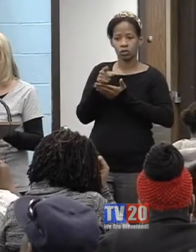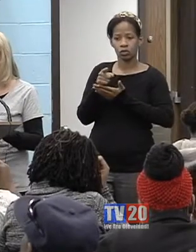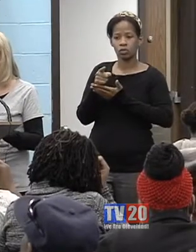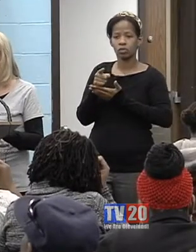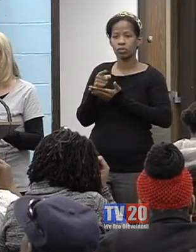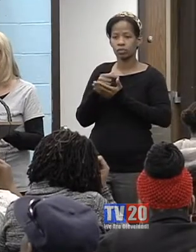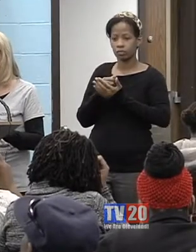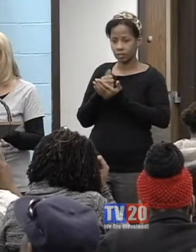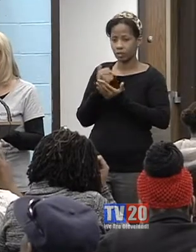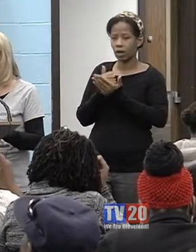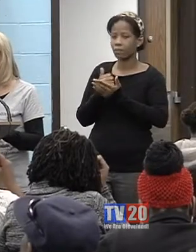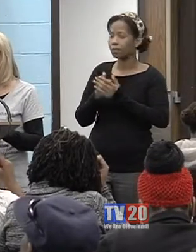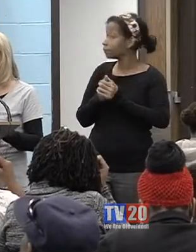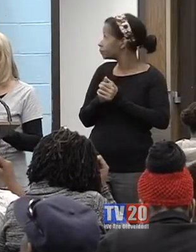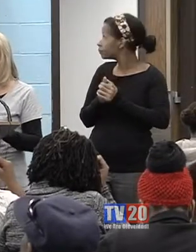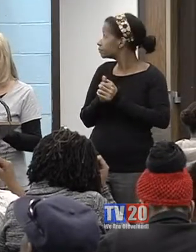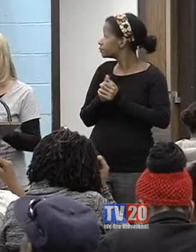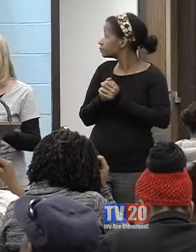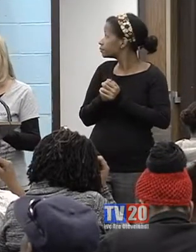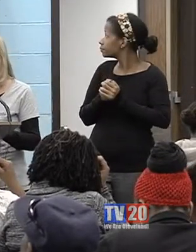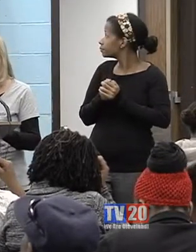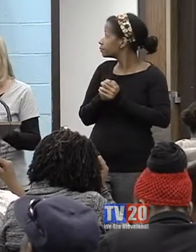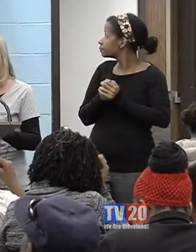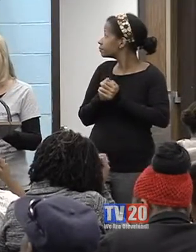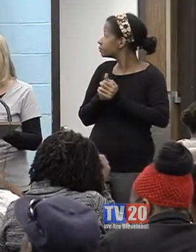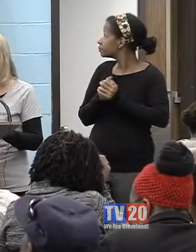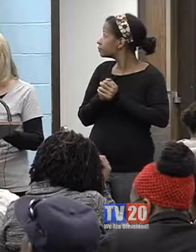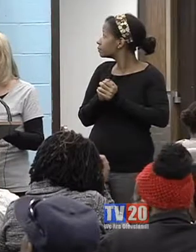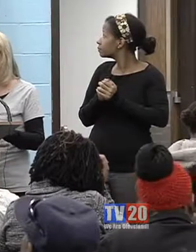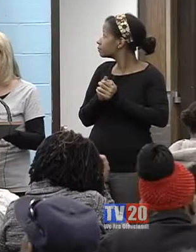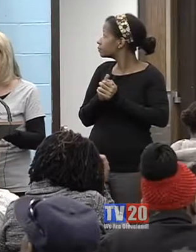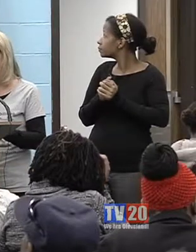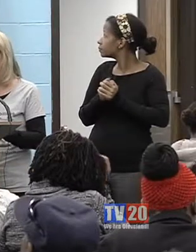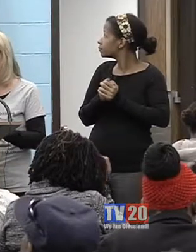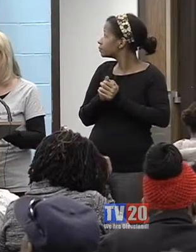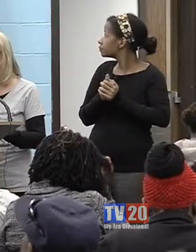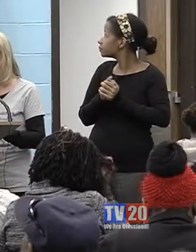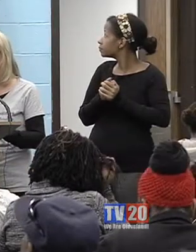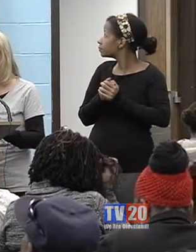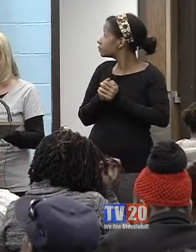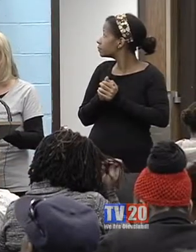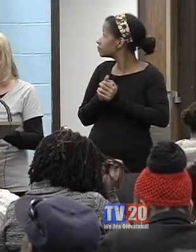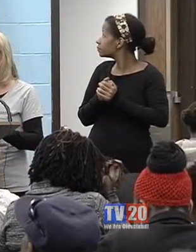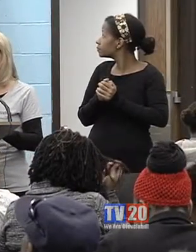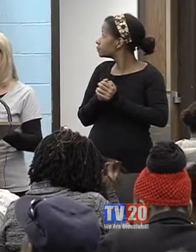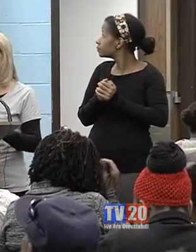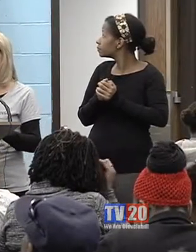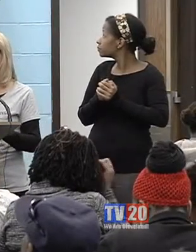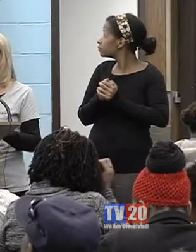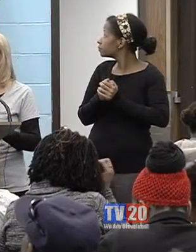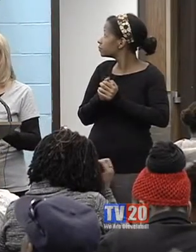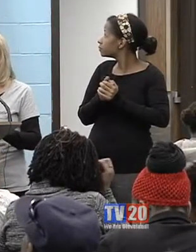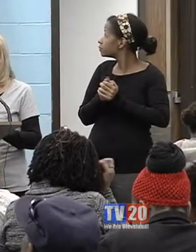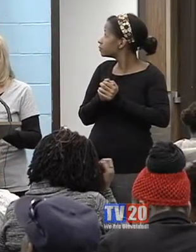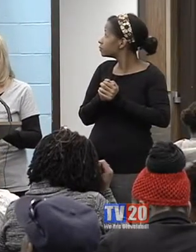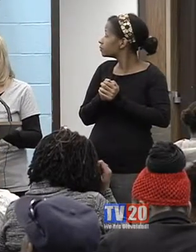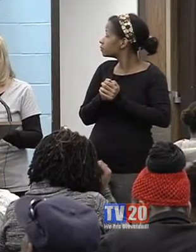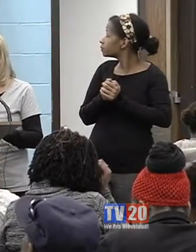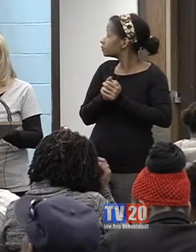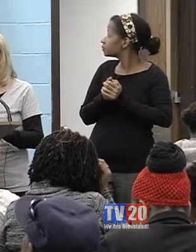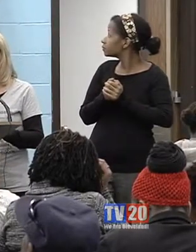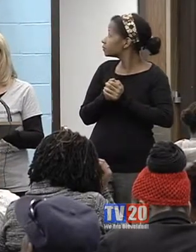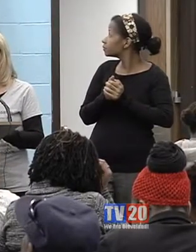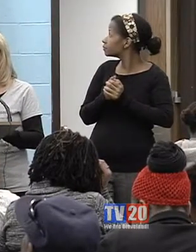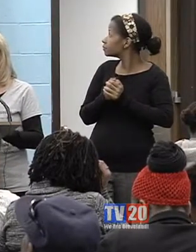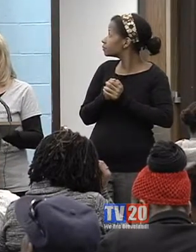ambassadors for us. Yep. We were just asked yesterday, and how do we reach people who are in their house? I say